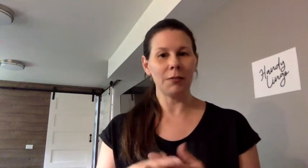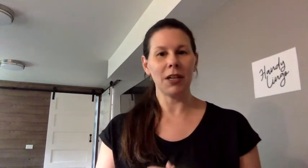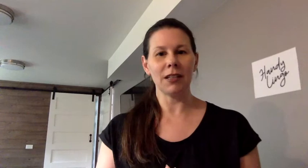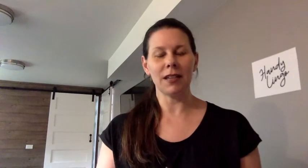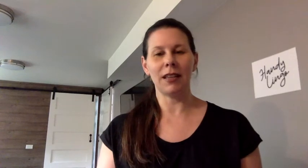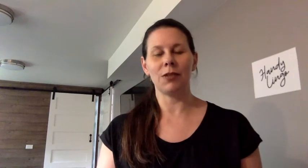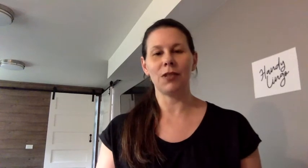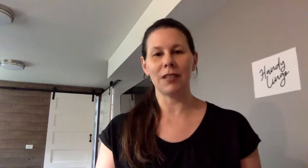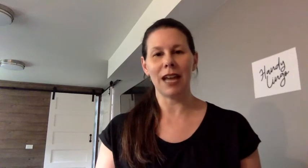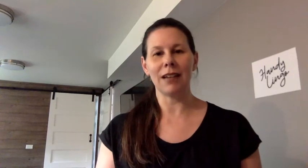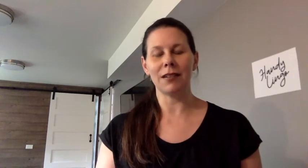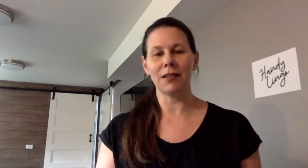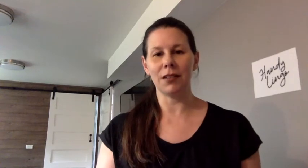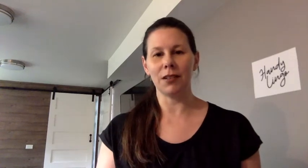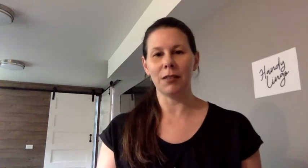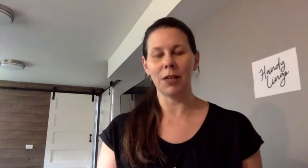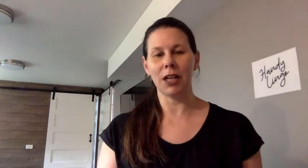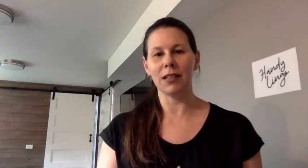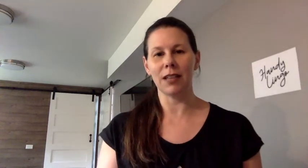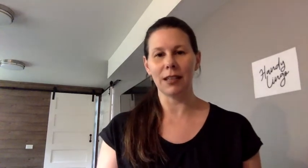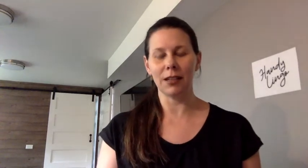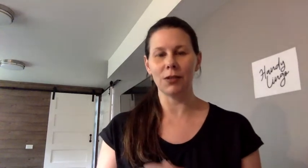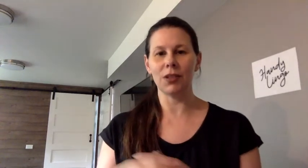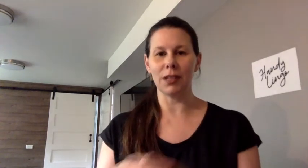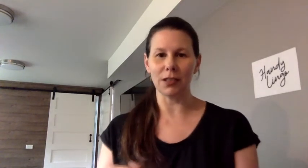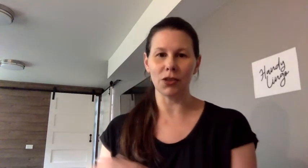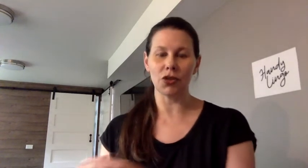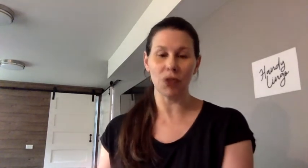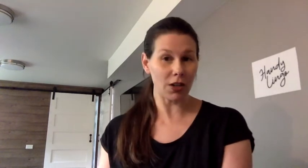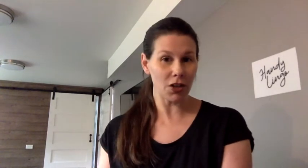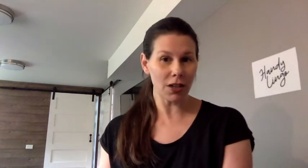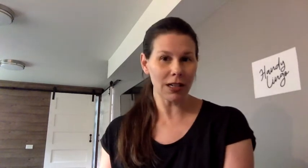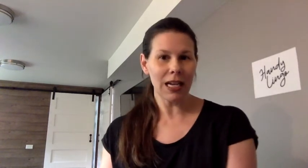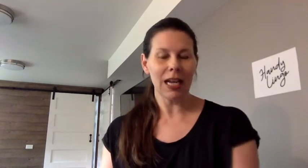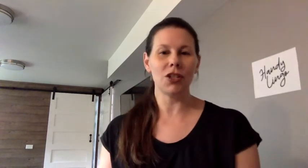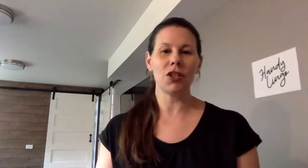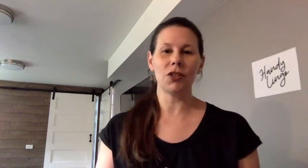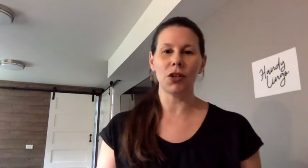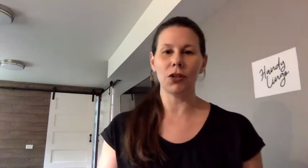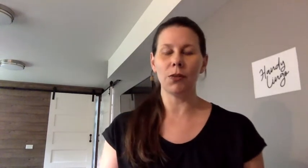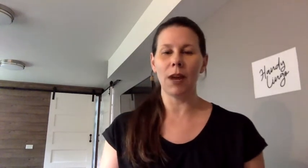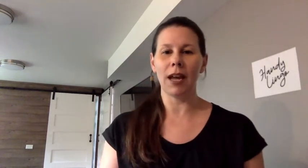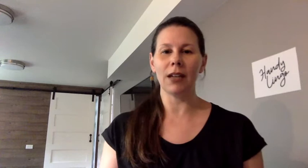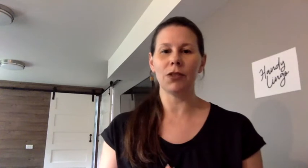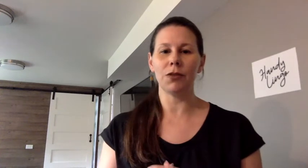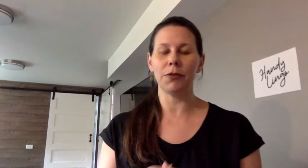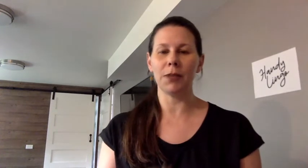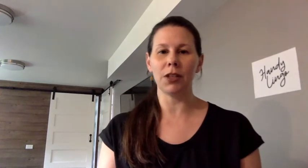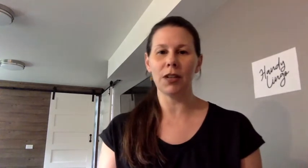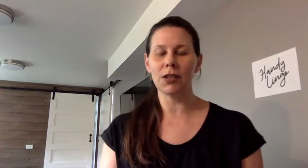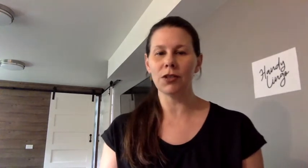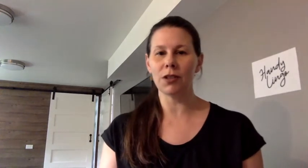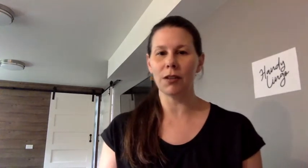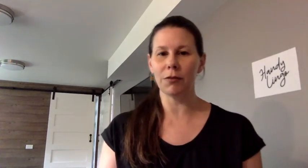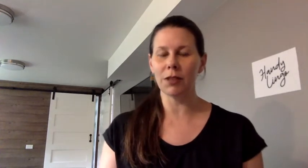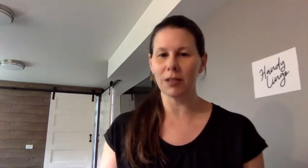American Sign Language is not necessarily American Sign Language sentence structure. It's just a good way to familiarize yourself with